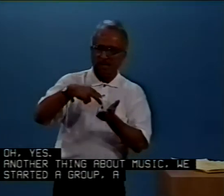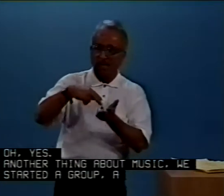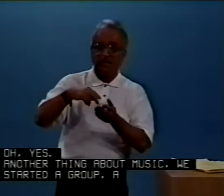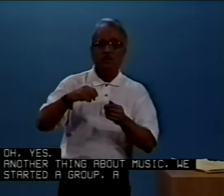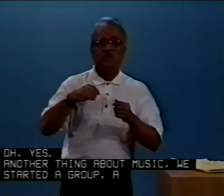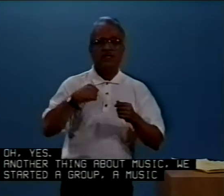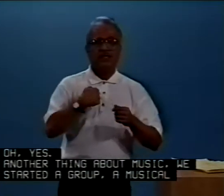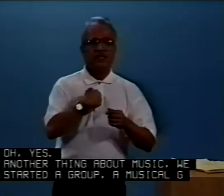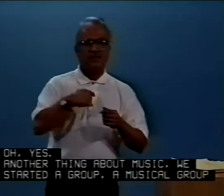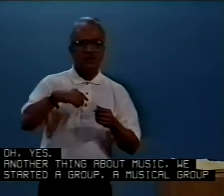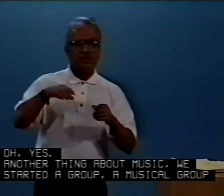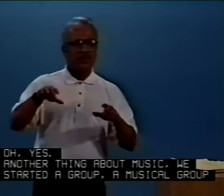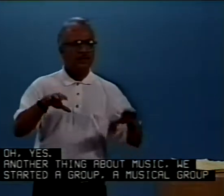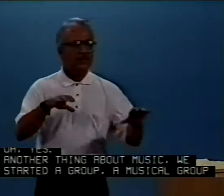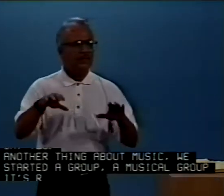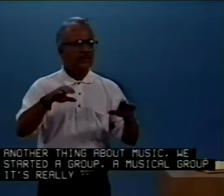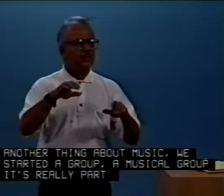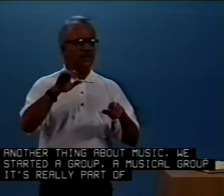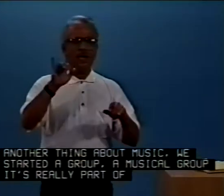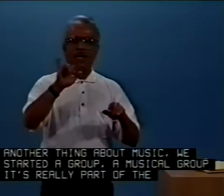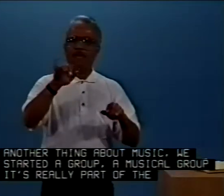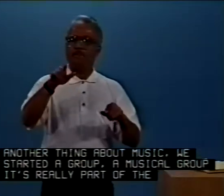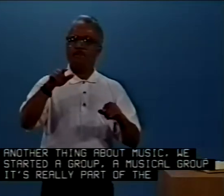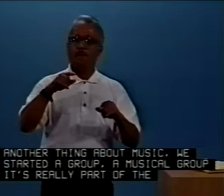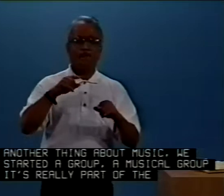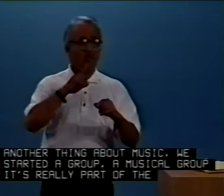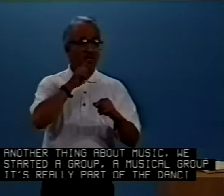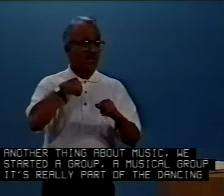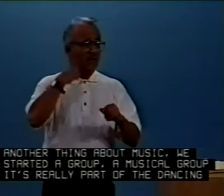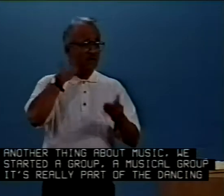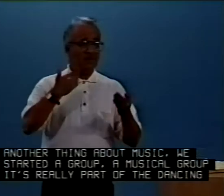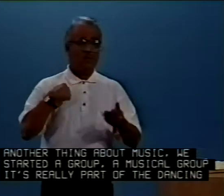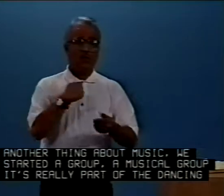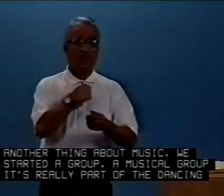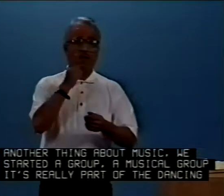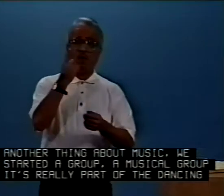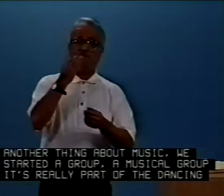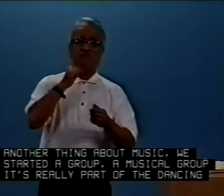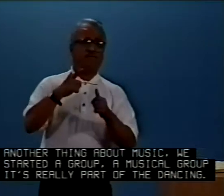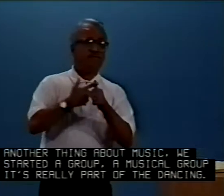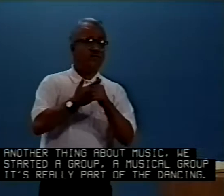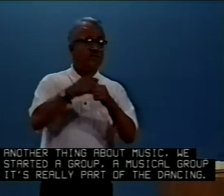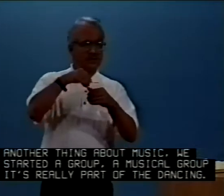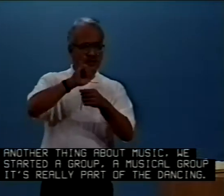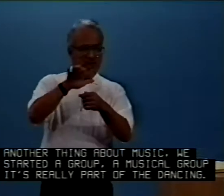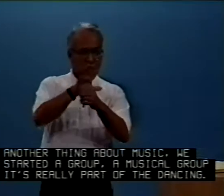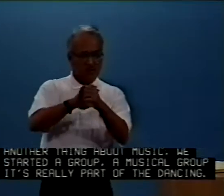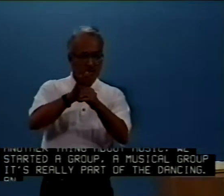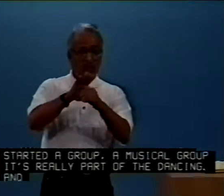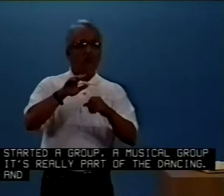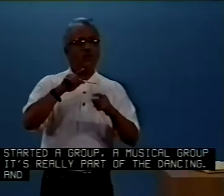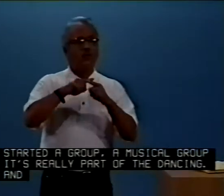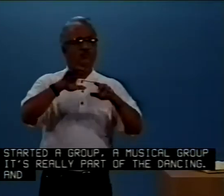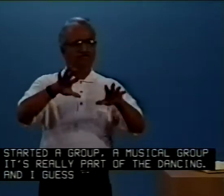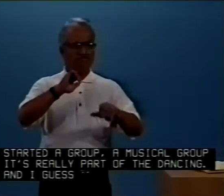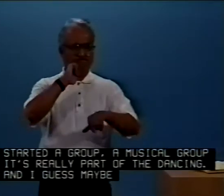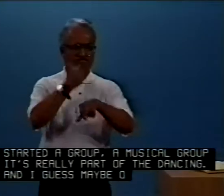of the dancing. And I guess maybe we're one of the first in the Chicago area